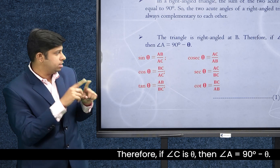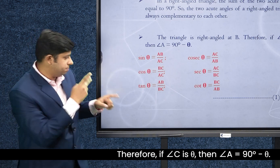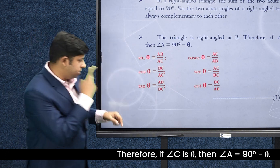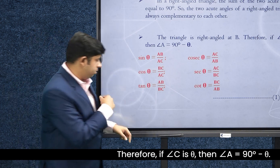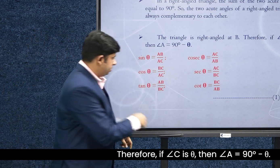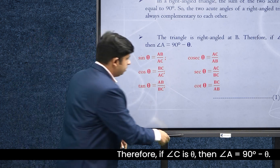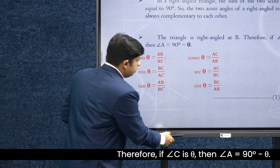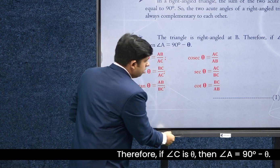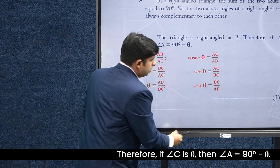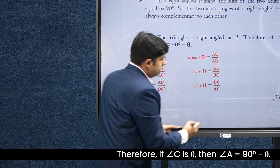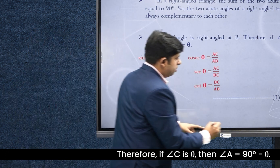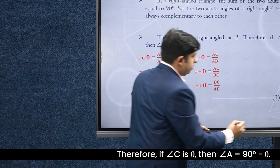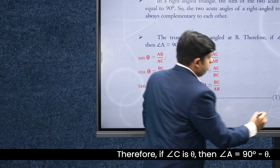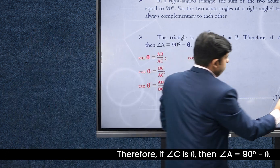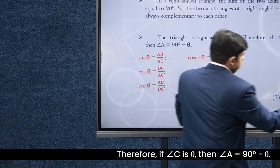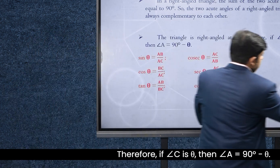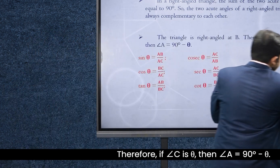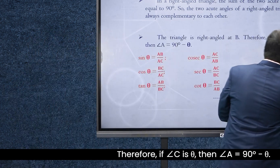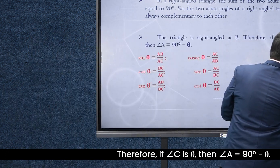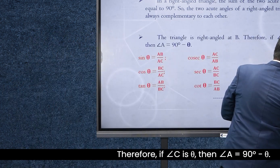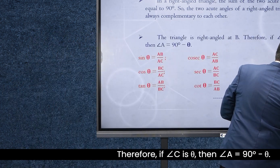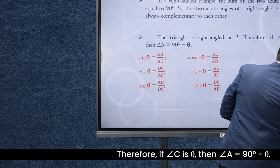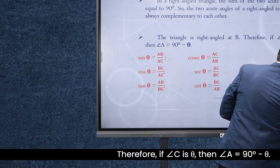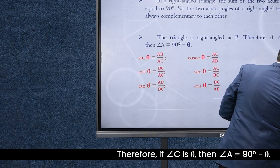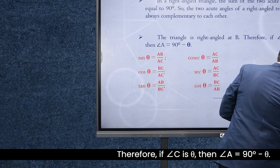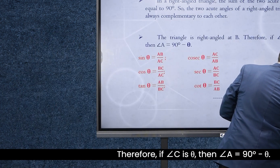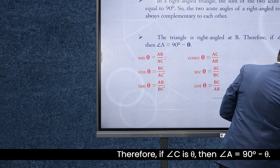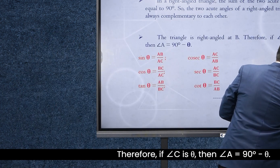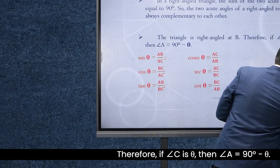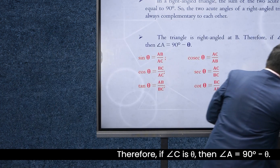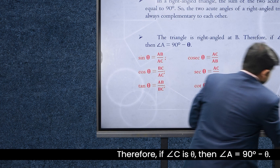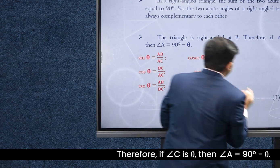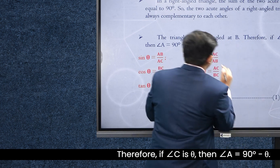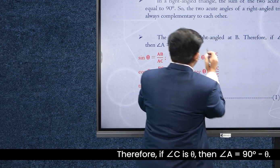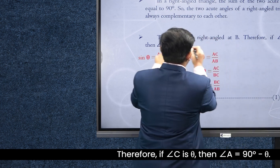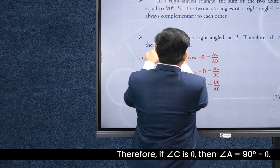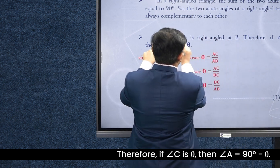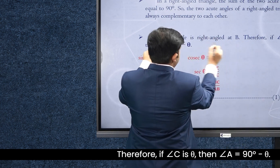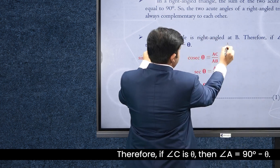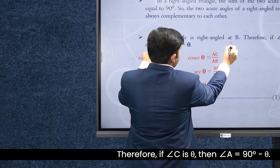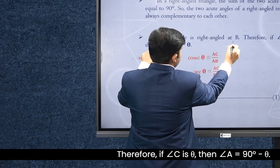Therefore, if angle C is theta, then angle A is equal to 90 minus theta.